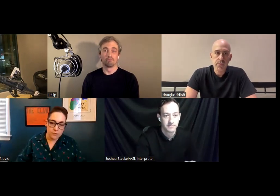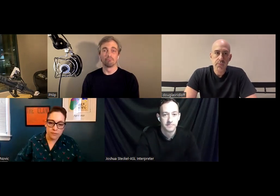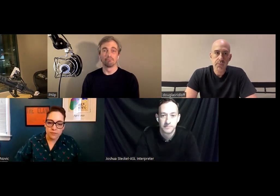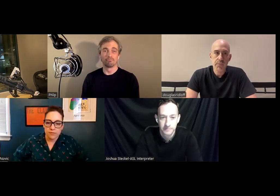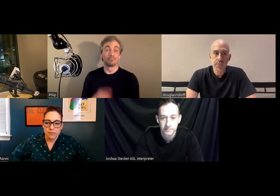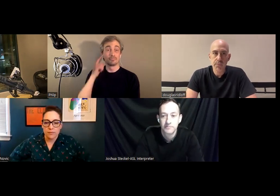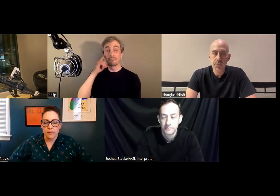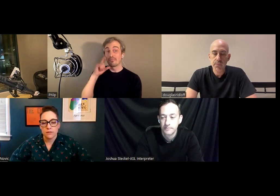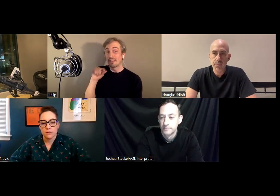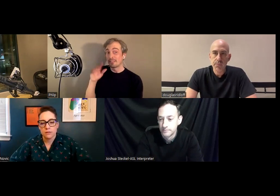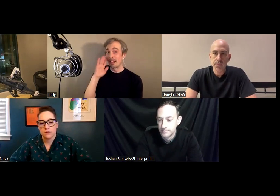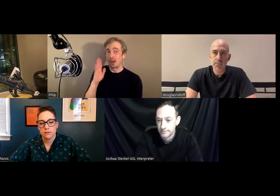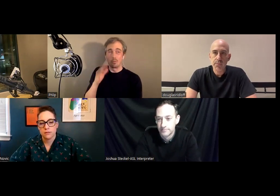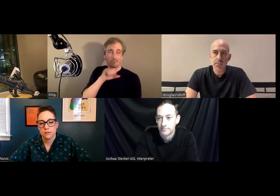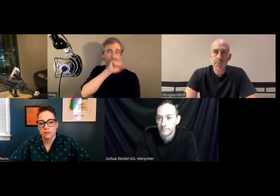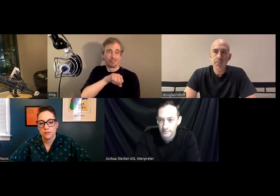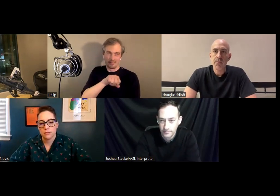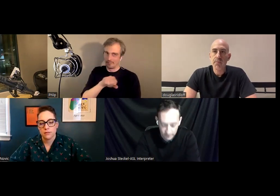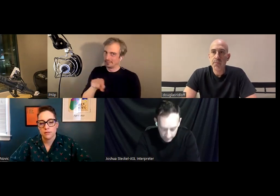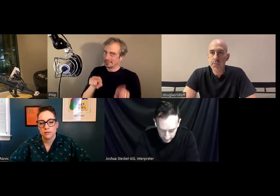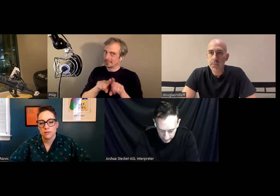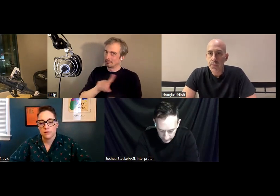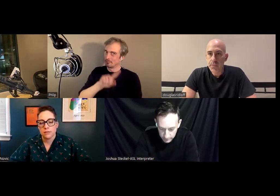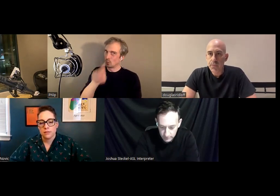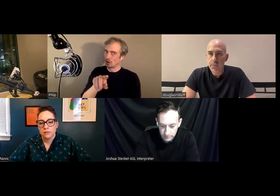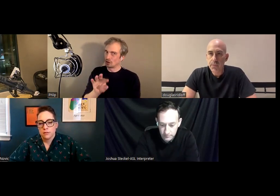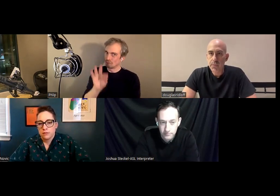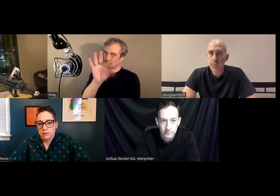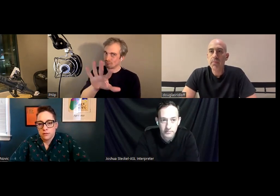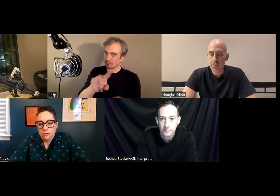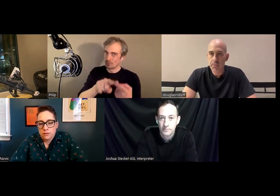Douglas, I'd love to pose that same question to you.